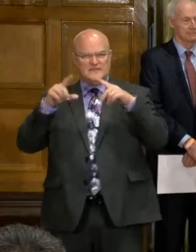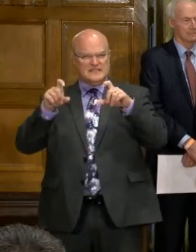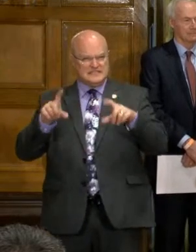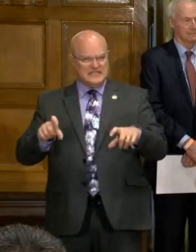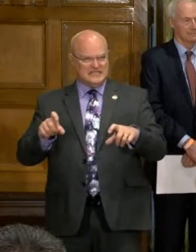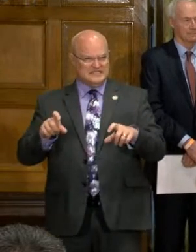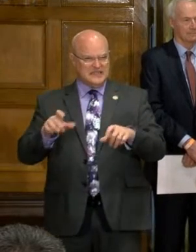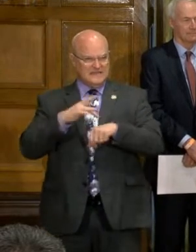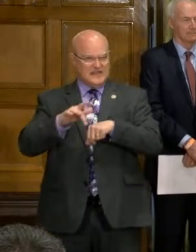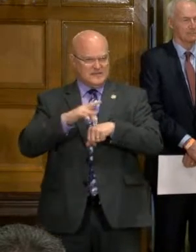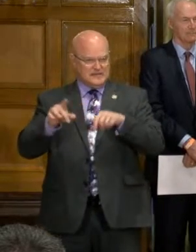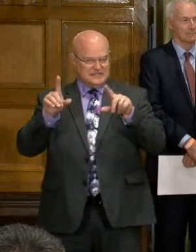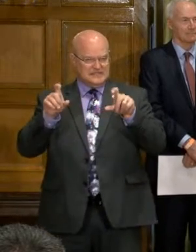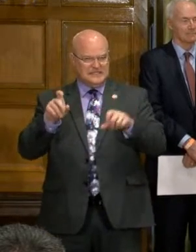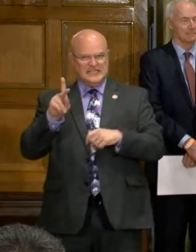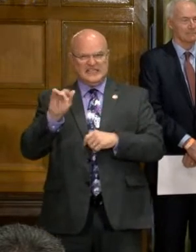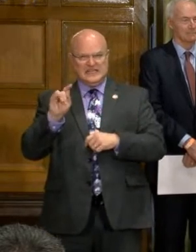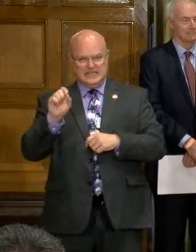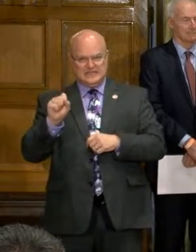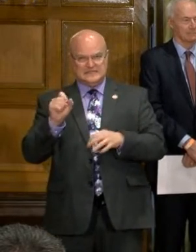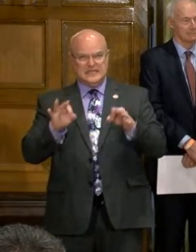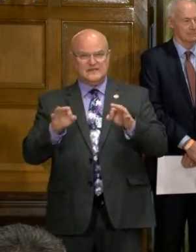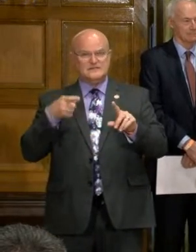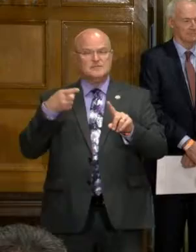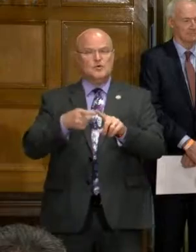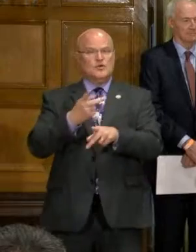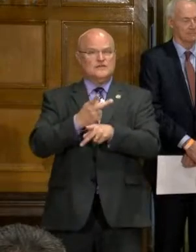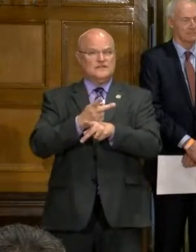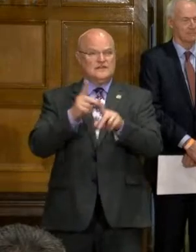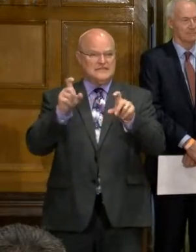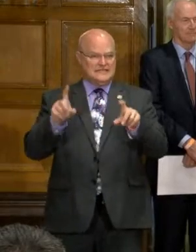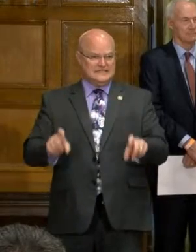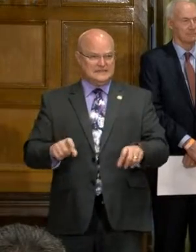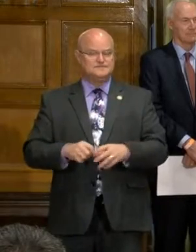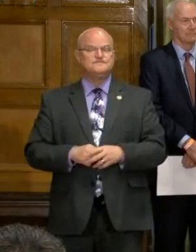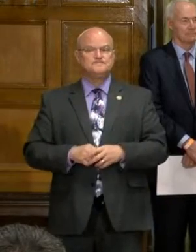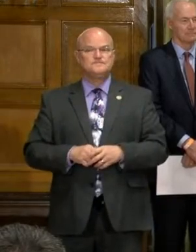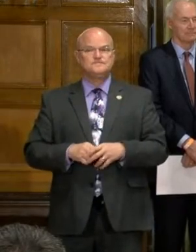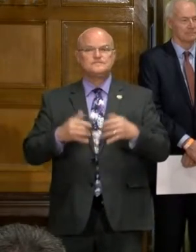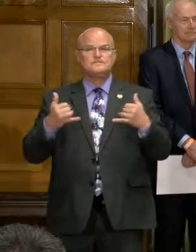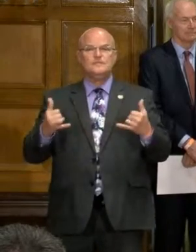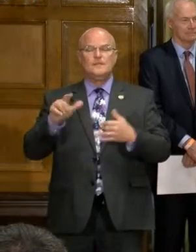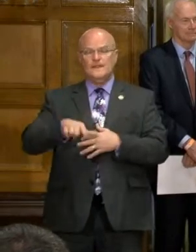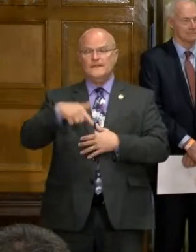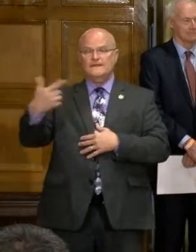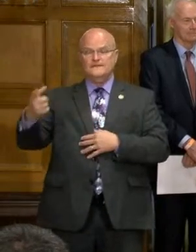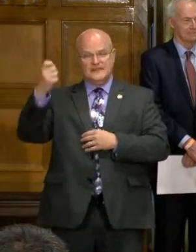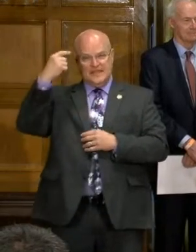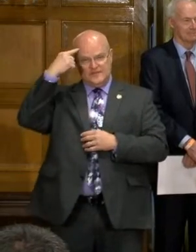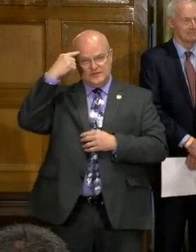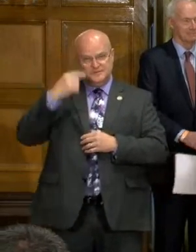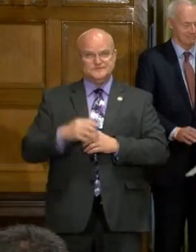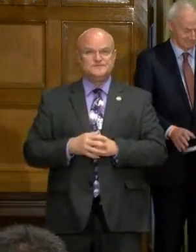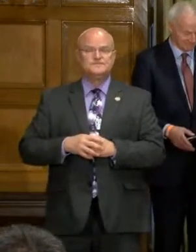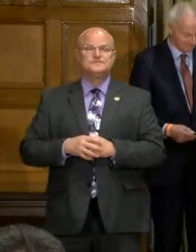testing, the availability of testing kits if it's a point of care testing. And with that, I'm going to turn it back over to the